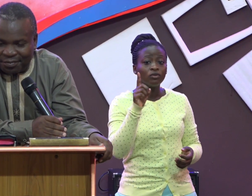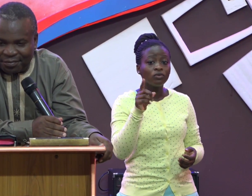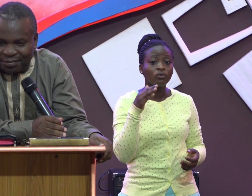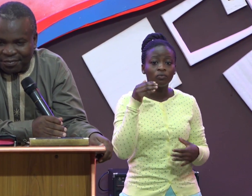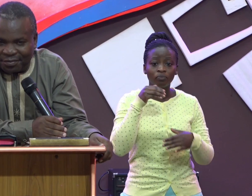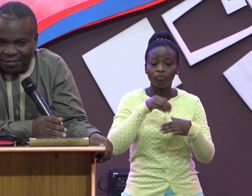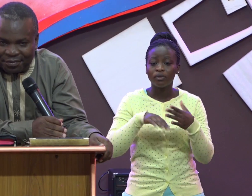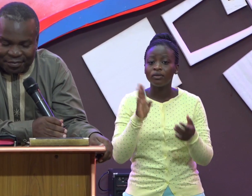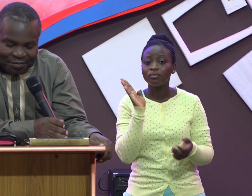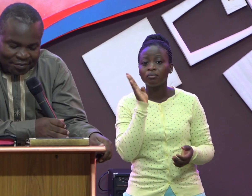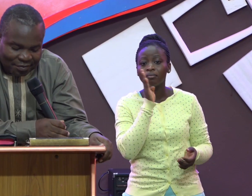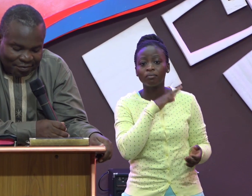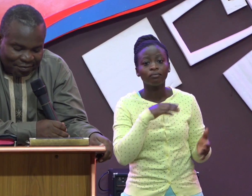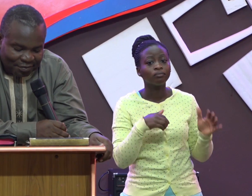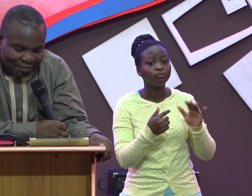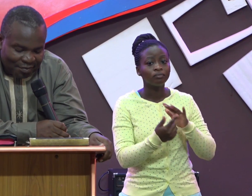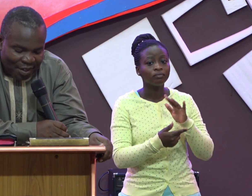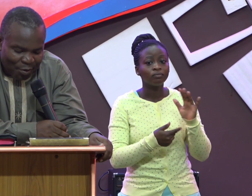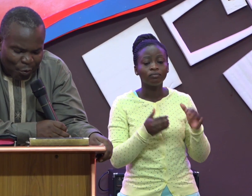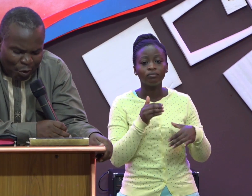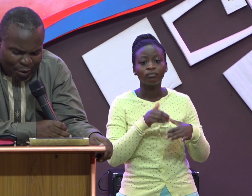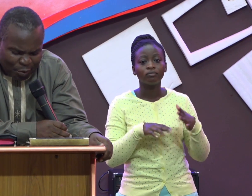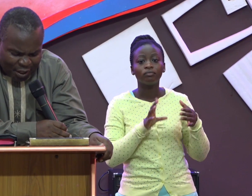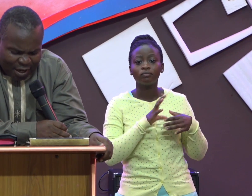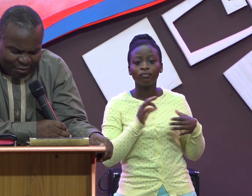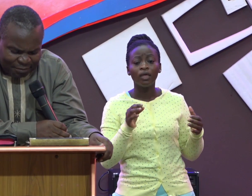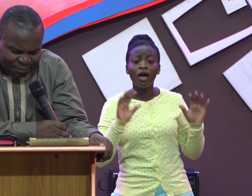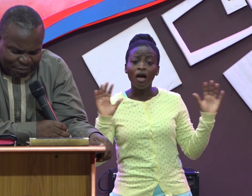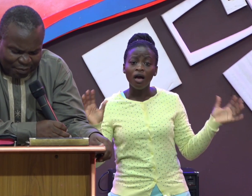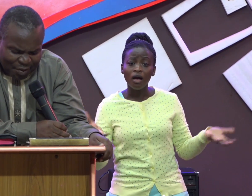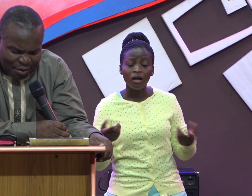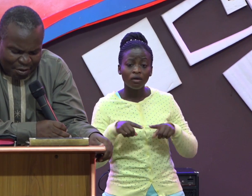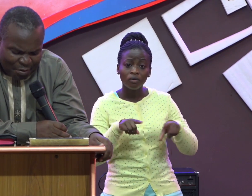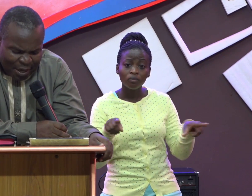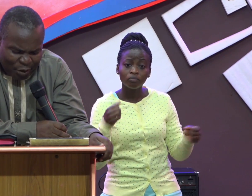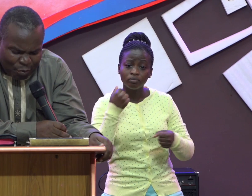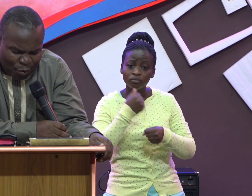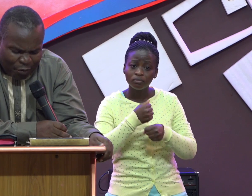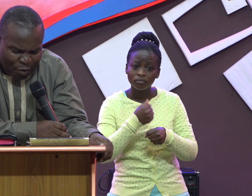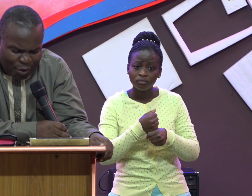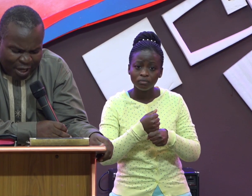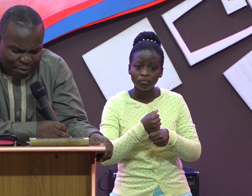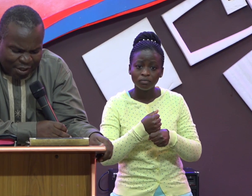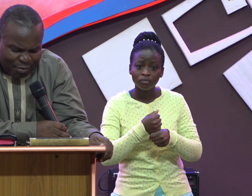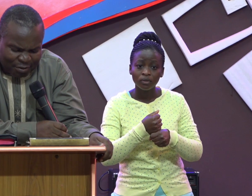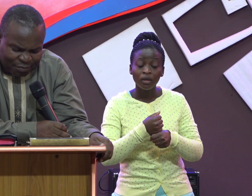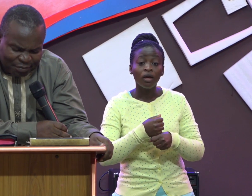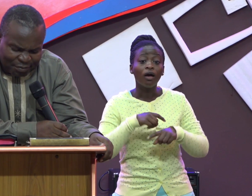bad dreams repeatedly when your spirit is in a bad state. What should we do for